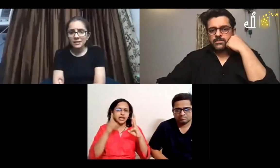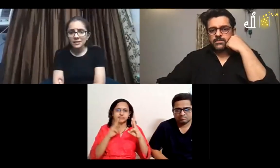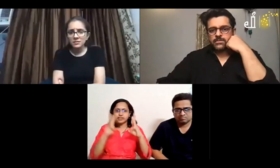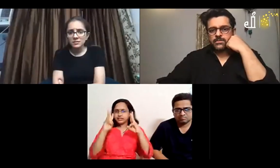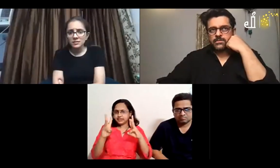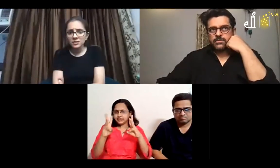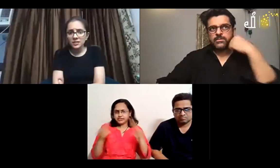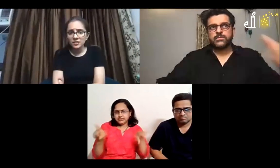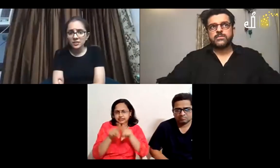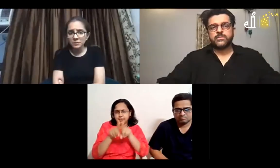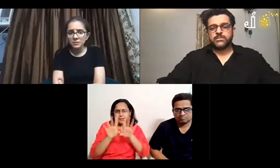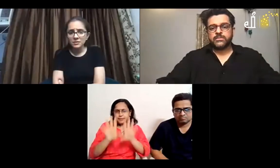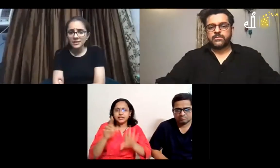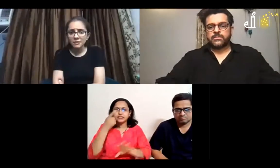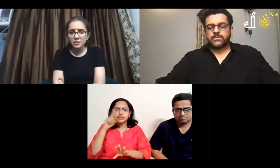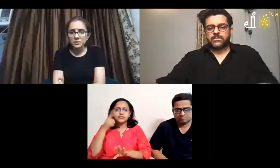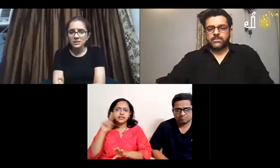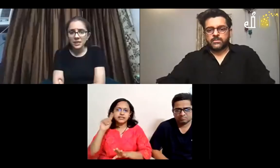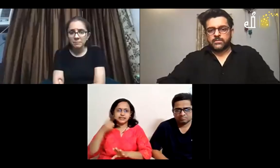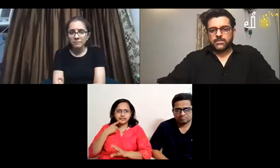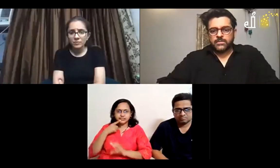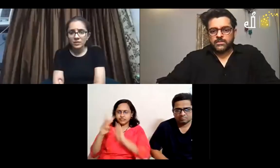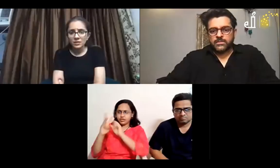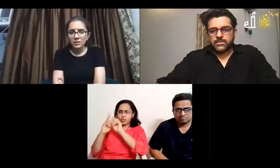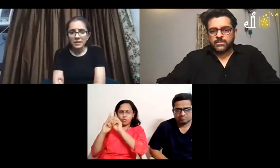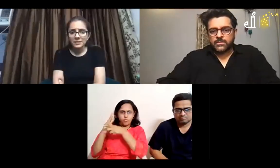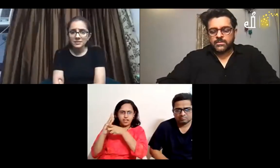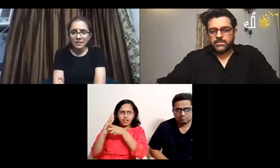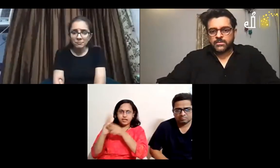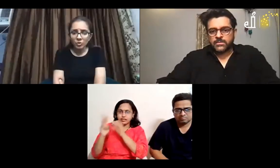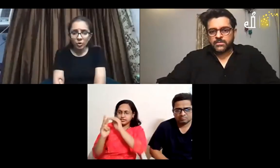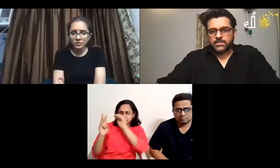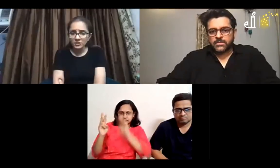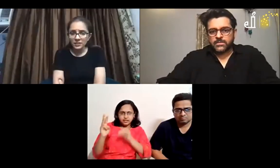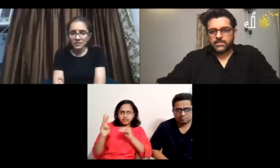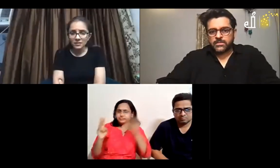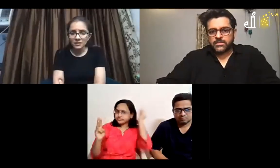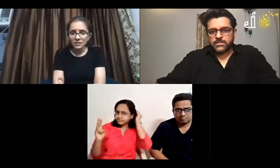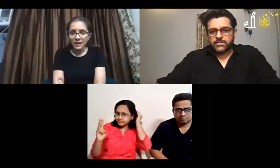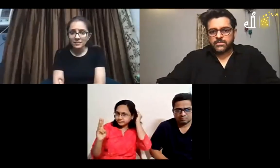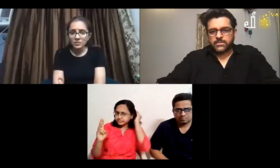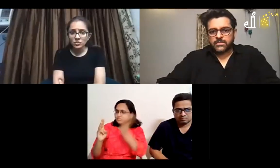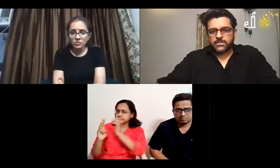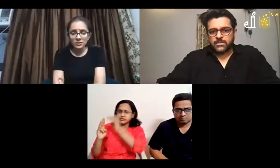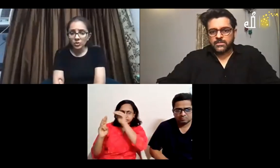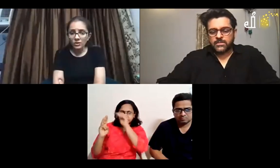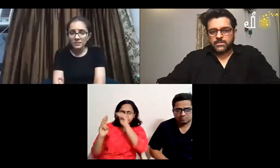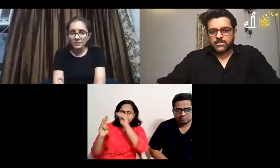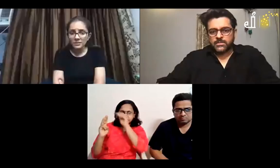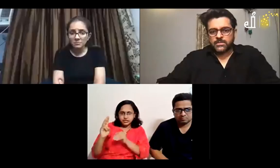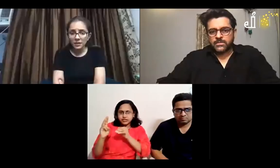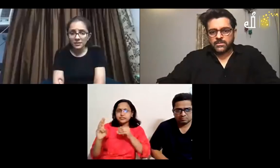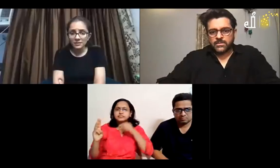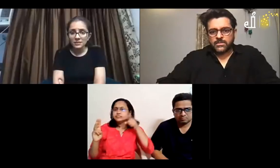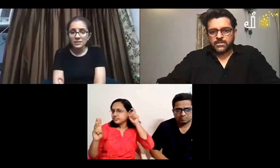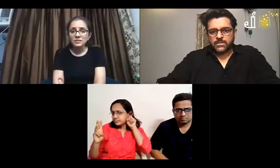bit like, there are three hearing people, three deaf people, same parents deaf of all three, and their children get cochlear